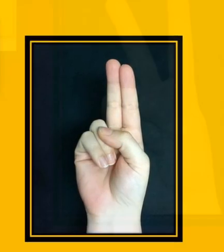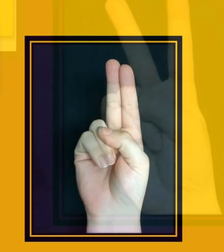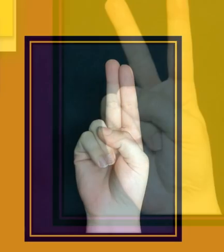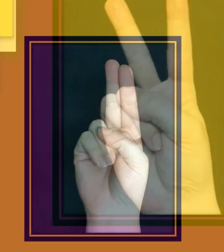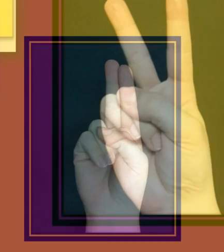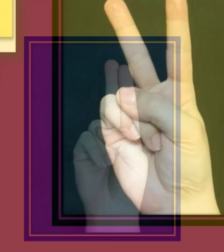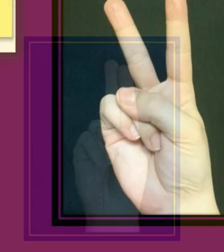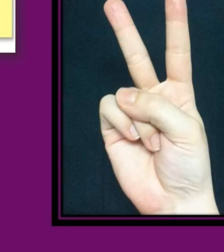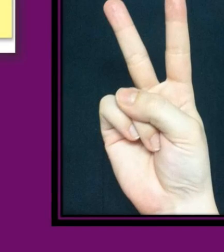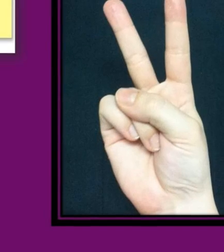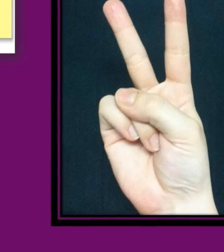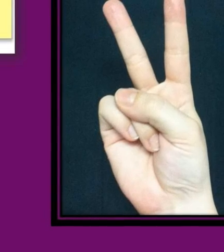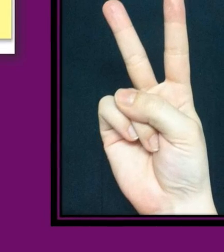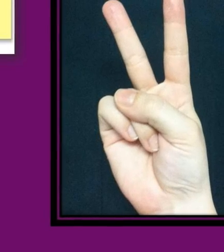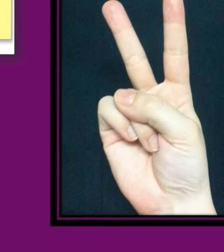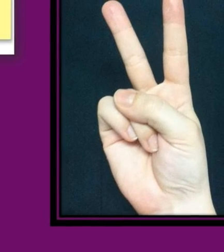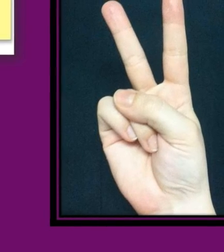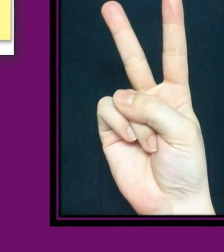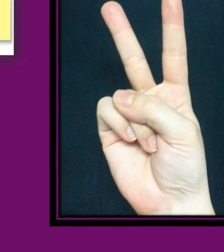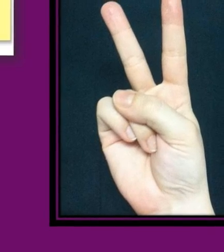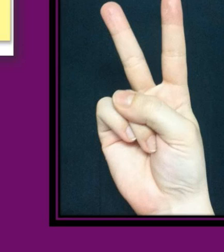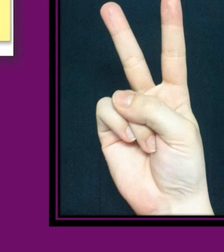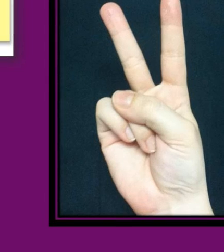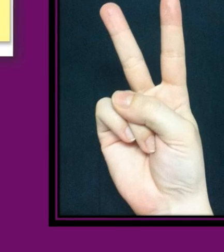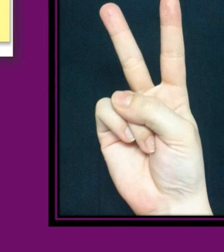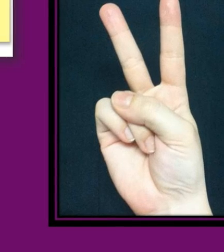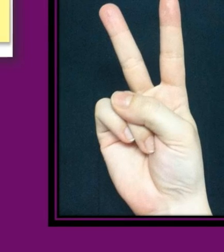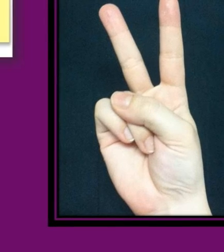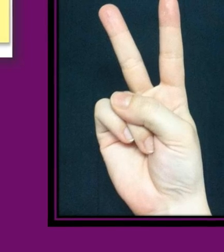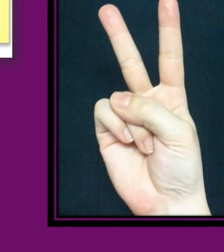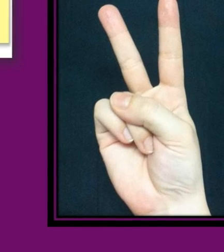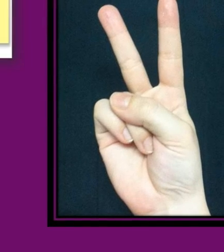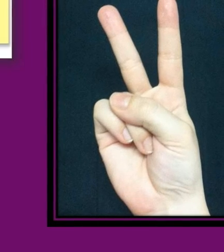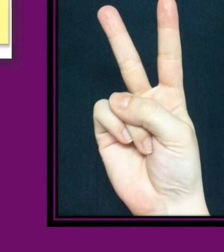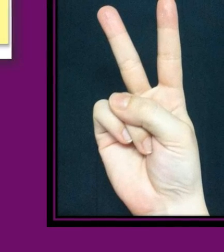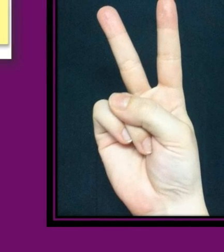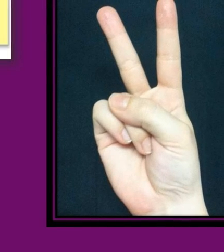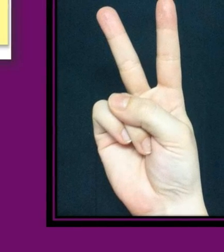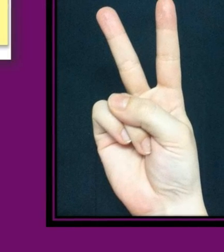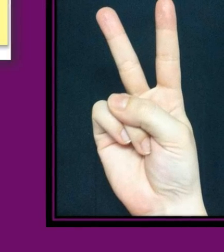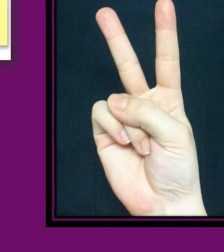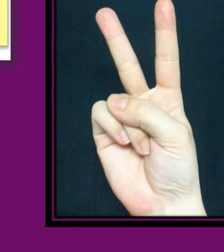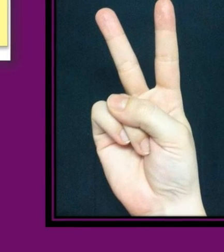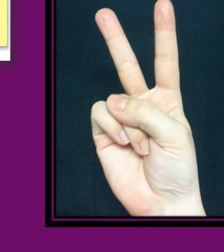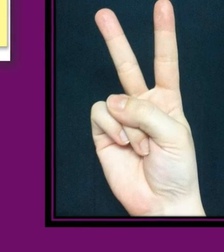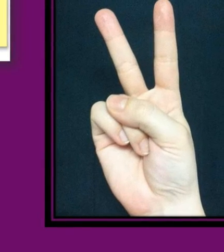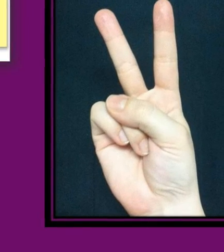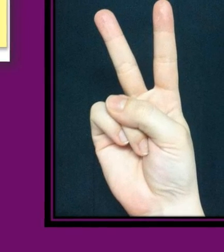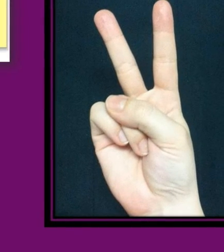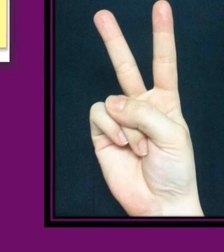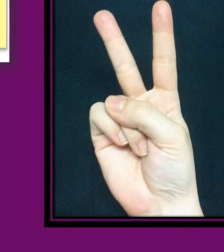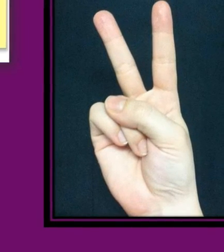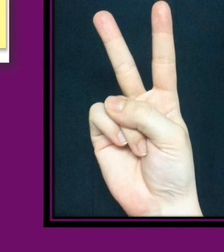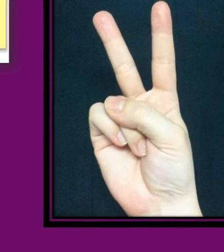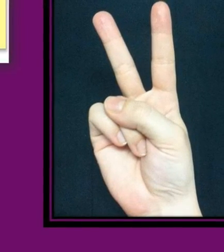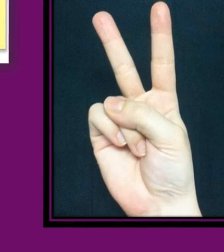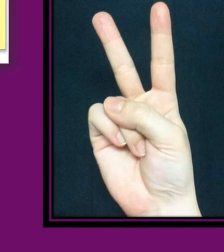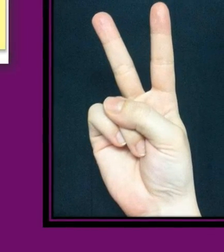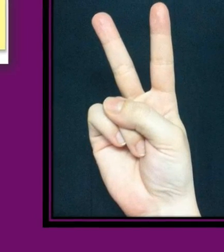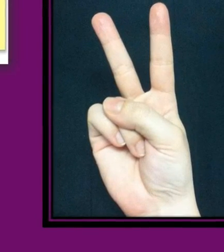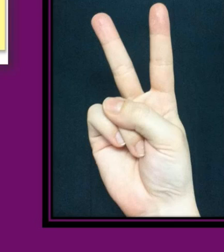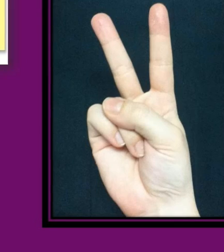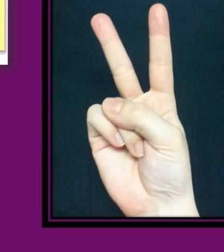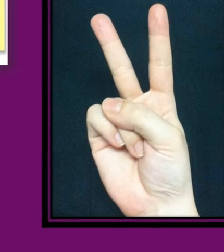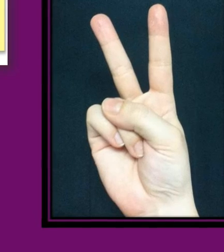other. V is for vegetable. The sign for the letter V is very similar to the sign we